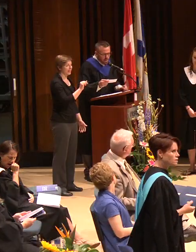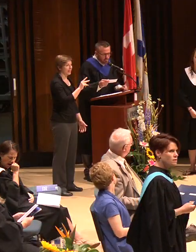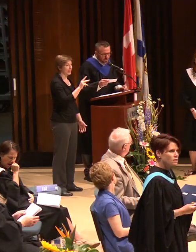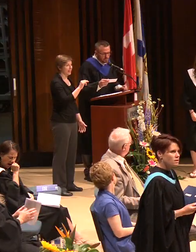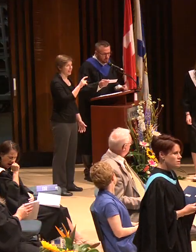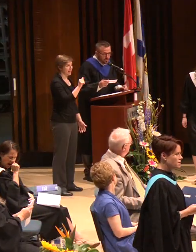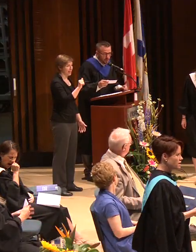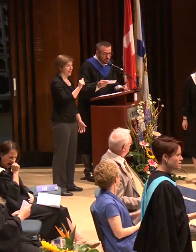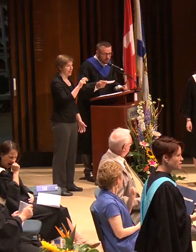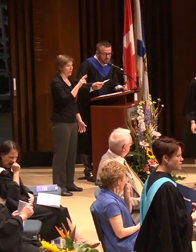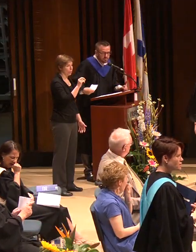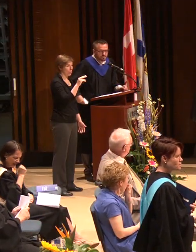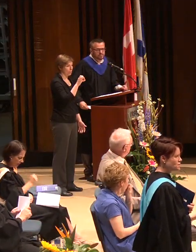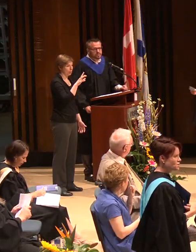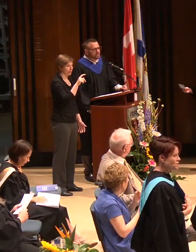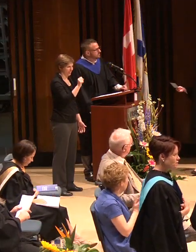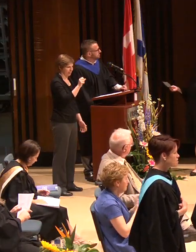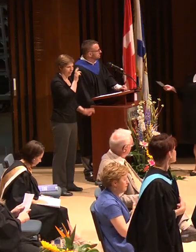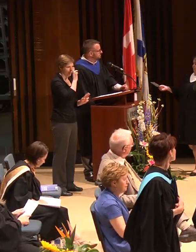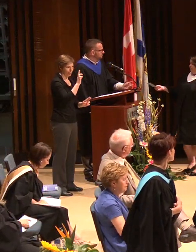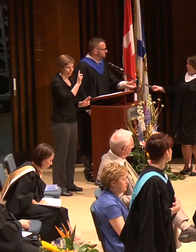Nikita Roberts with honors.